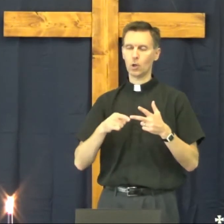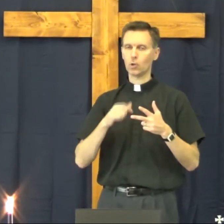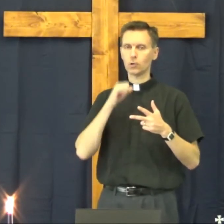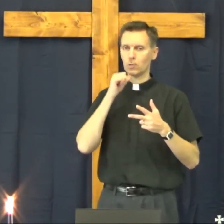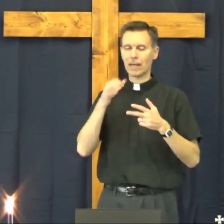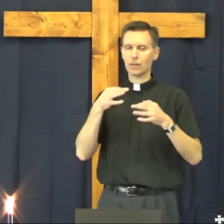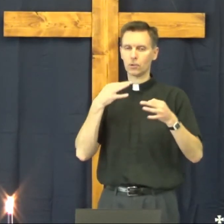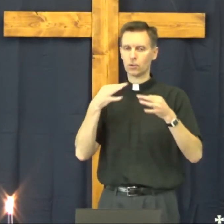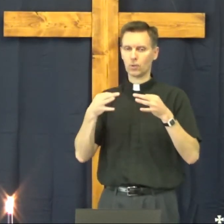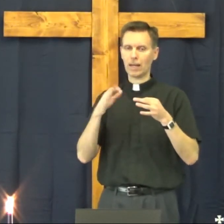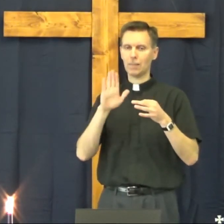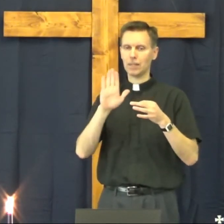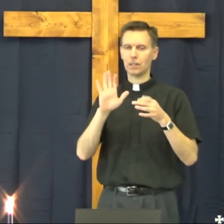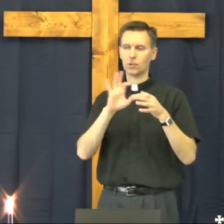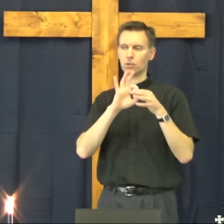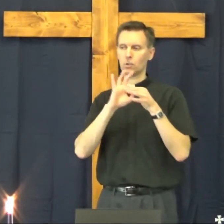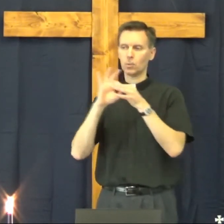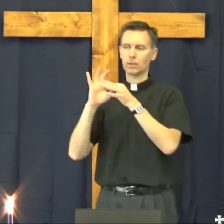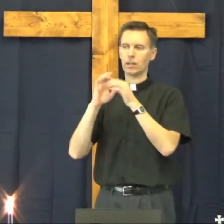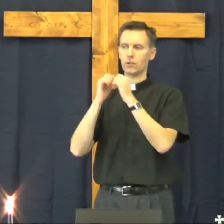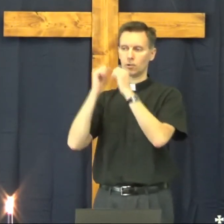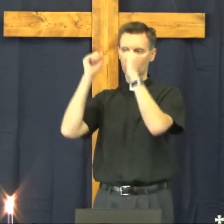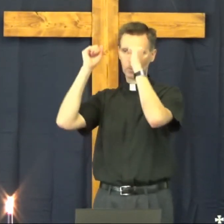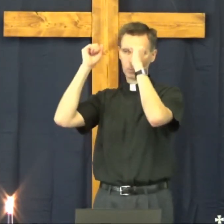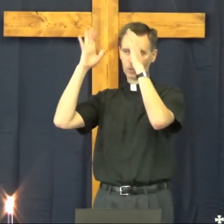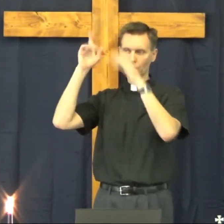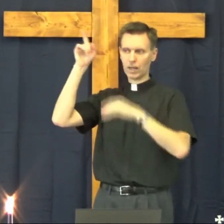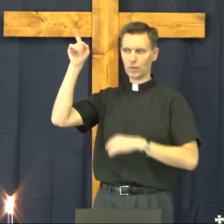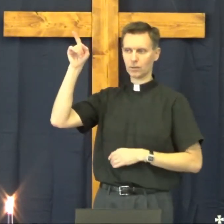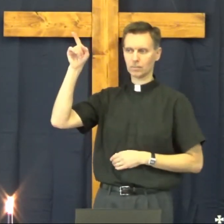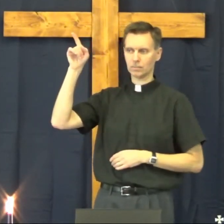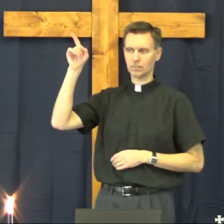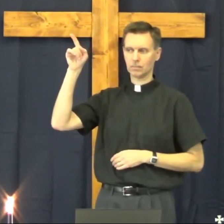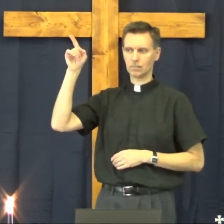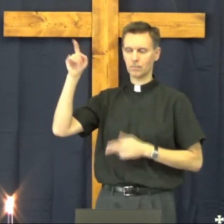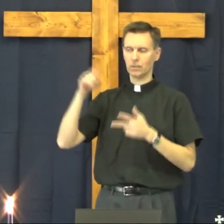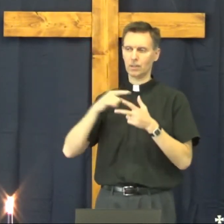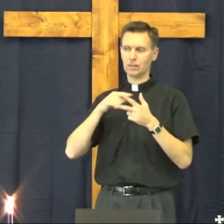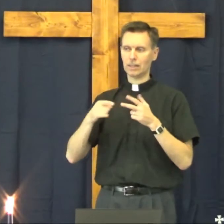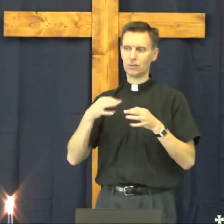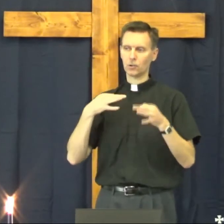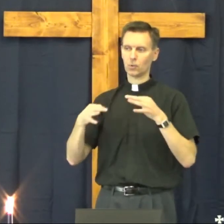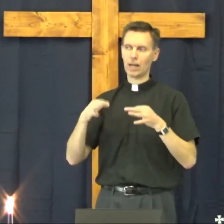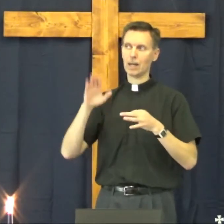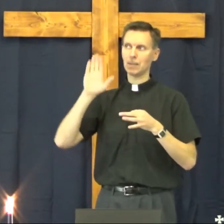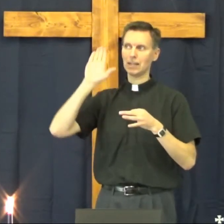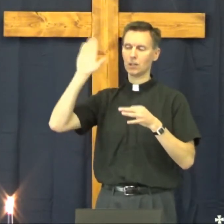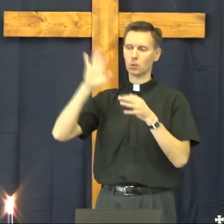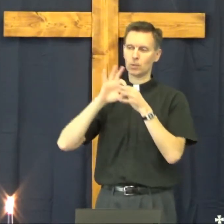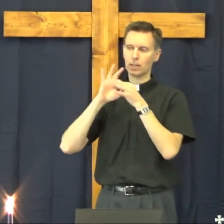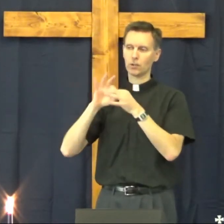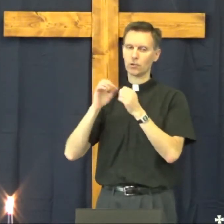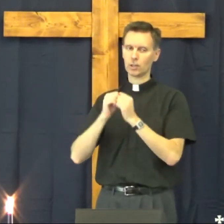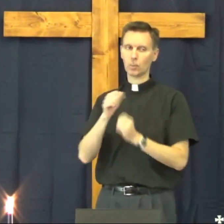Those do not describe his relationship with the Father. They describe his relationship with